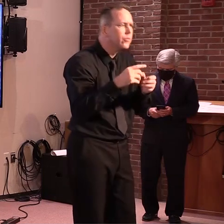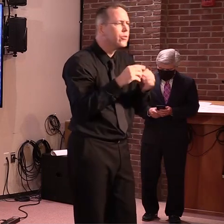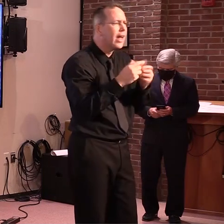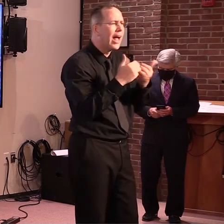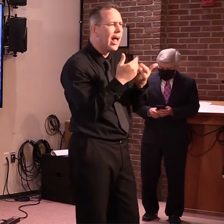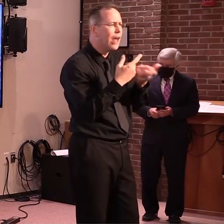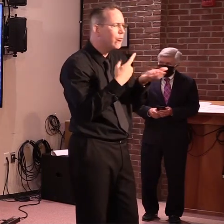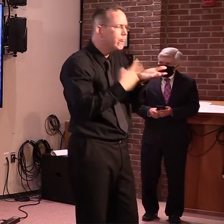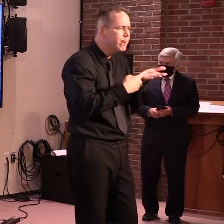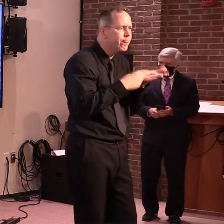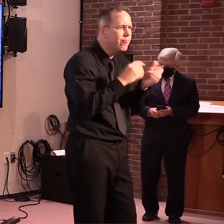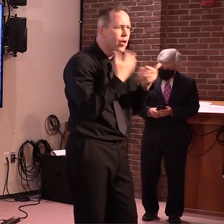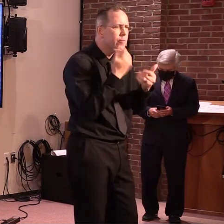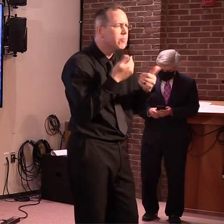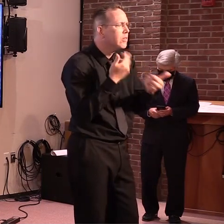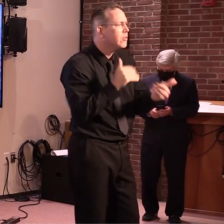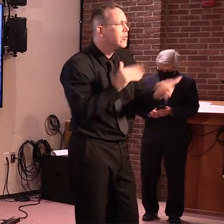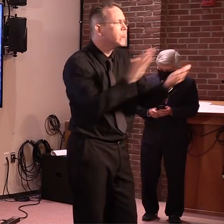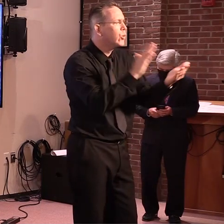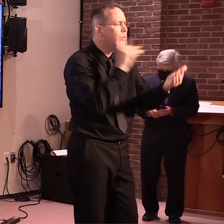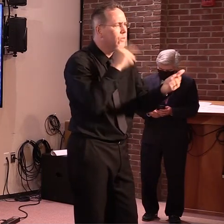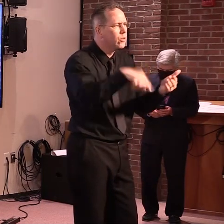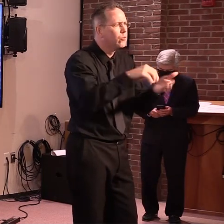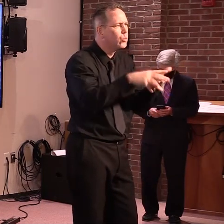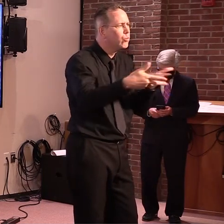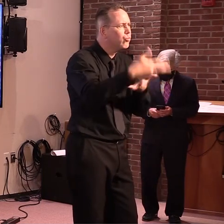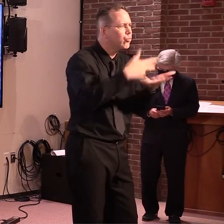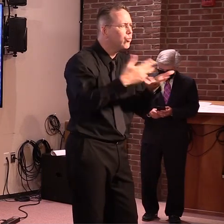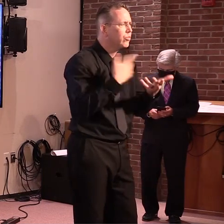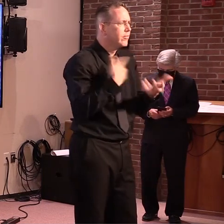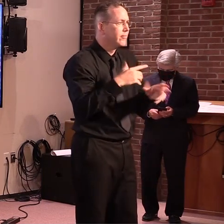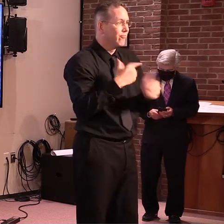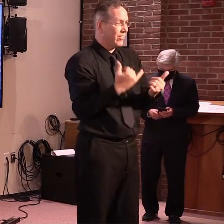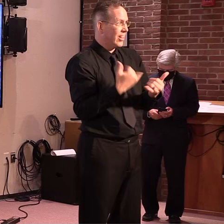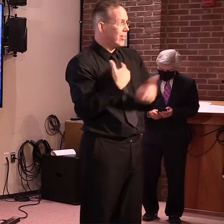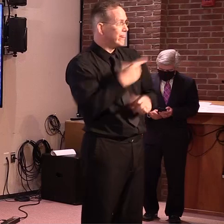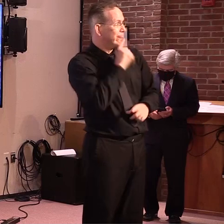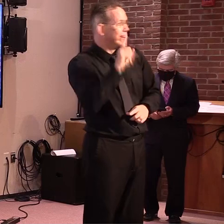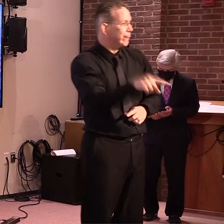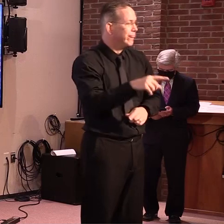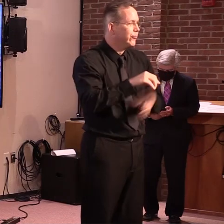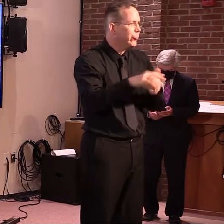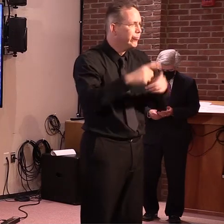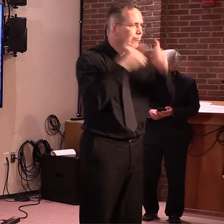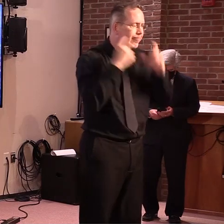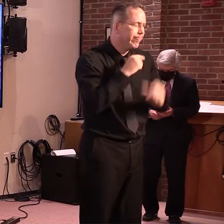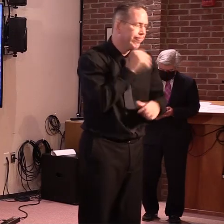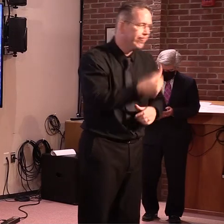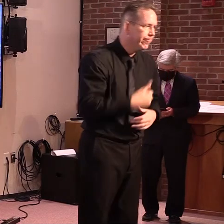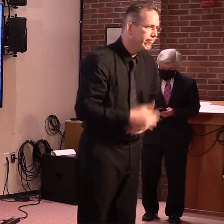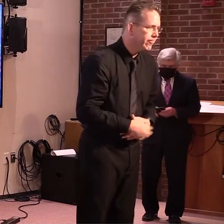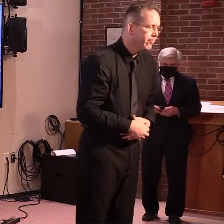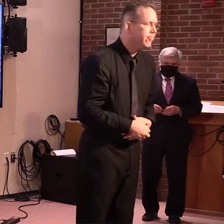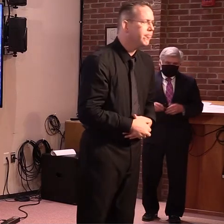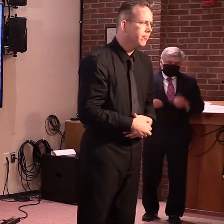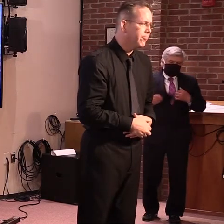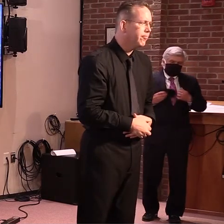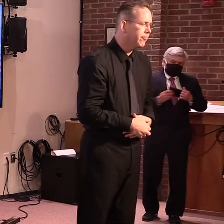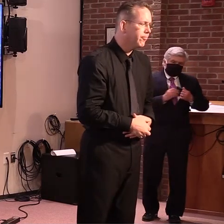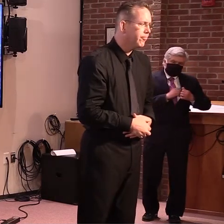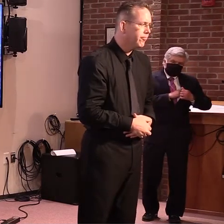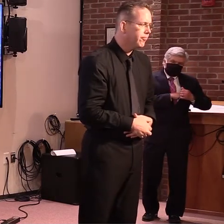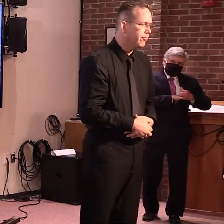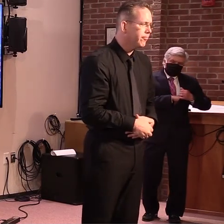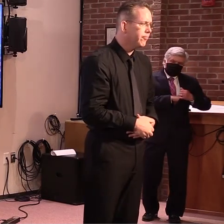Commissioner Levine doesn't have any comment on that. So I guess I did okay. Okay. This concludes my questions. Thank you very much. You're welcome. Thank